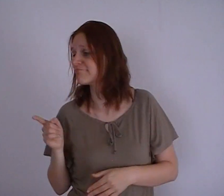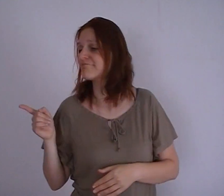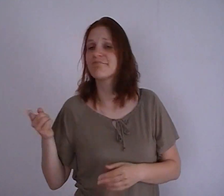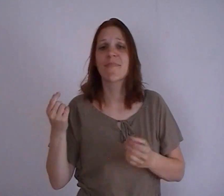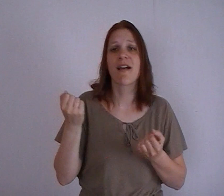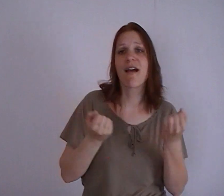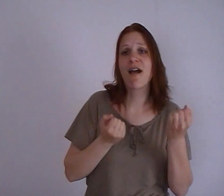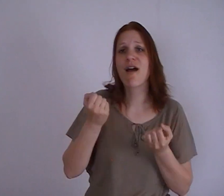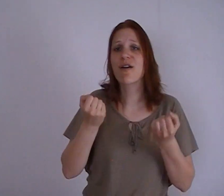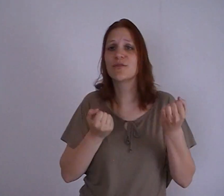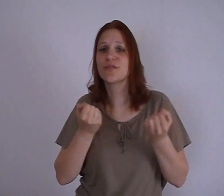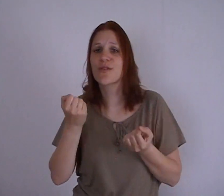My baby don't care